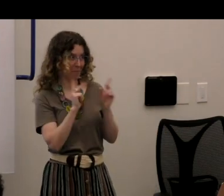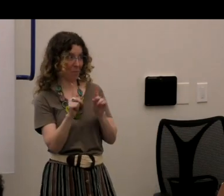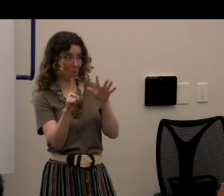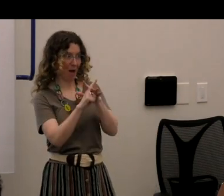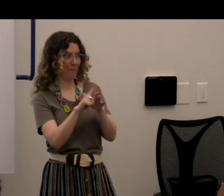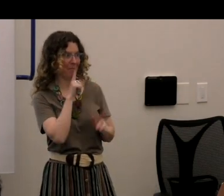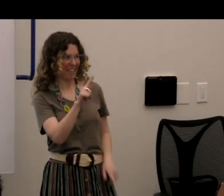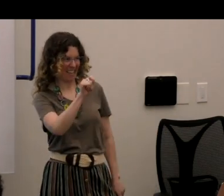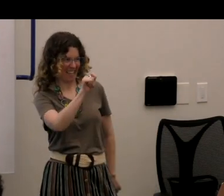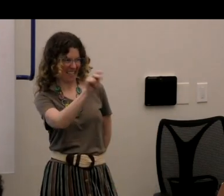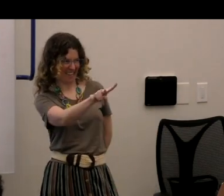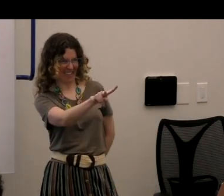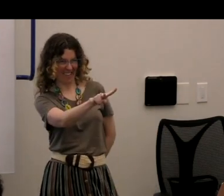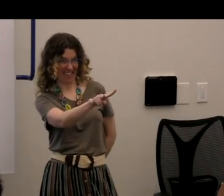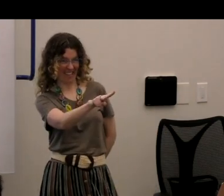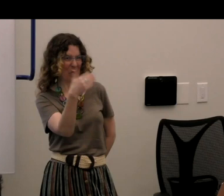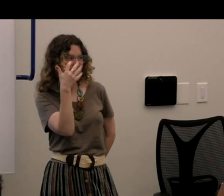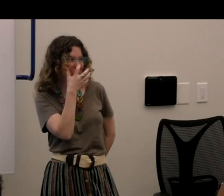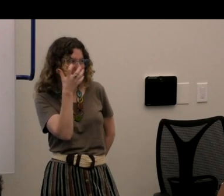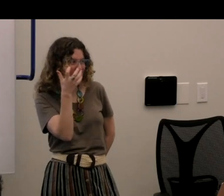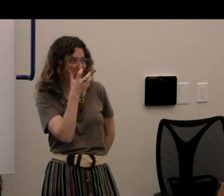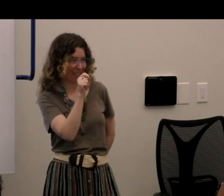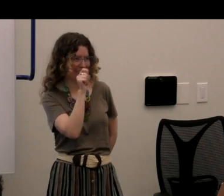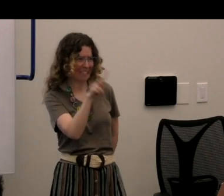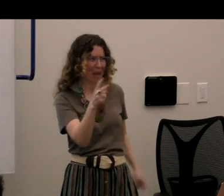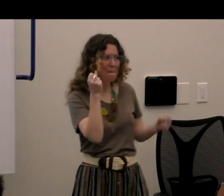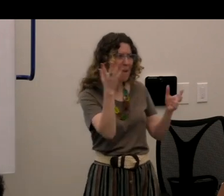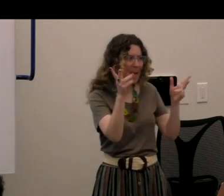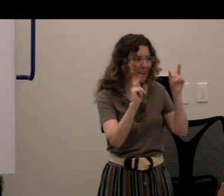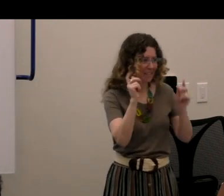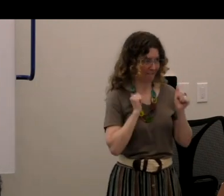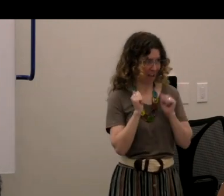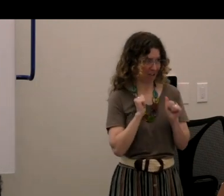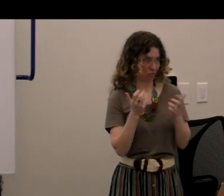Other places where you might see deaf people come up in pop culture is TV shows, right?